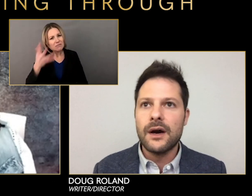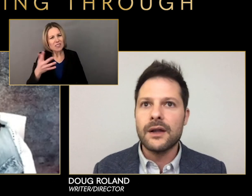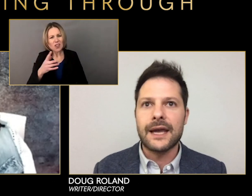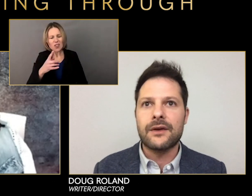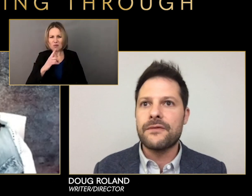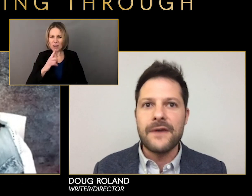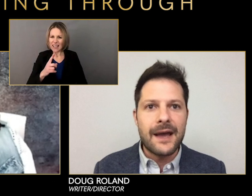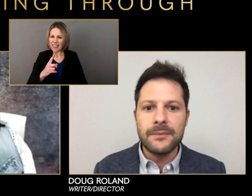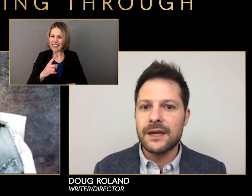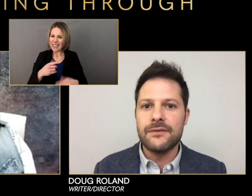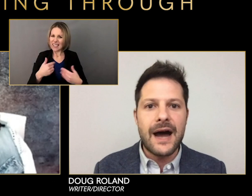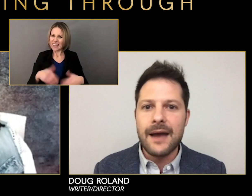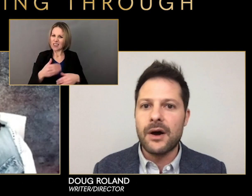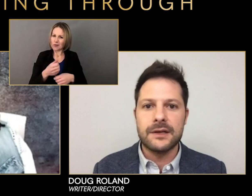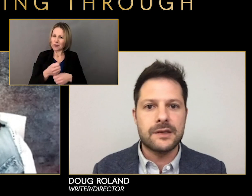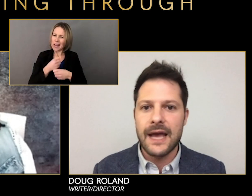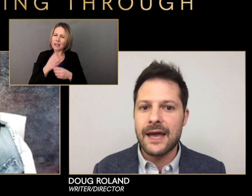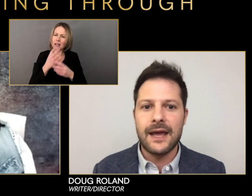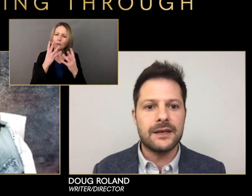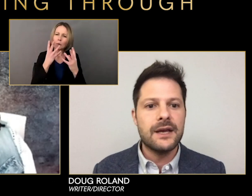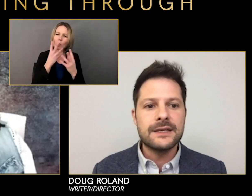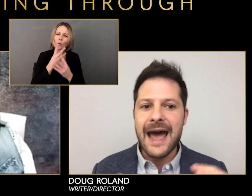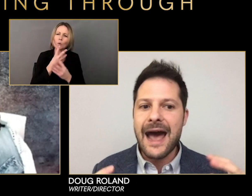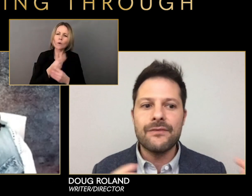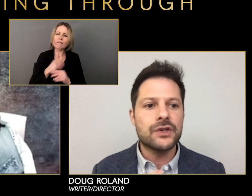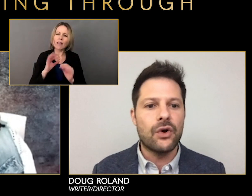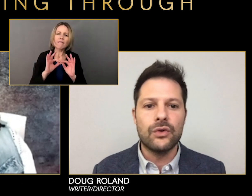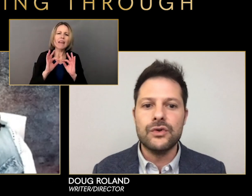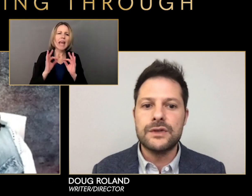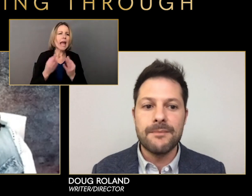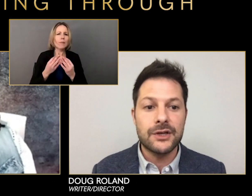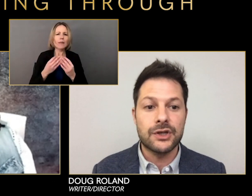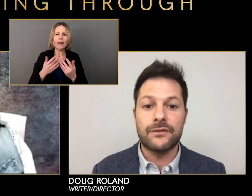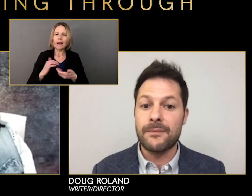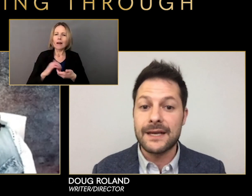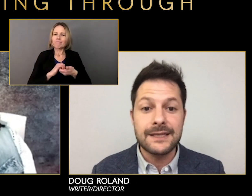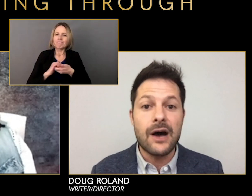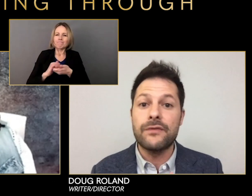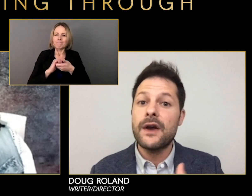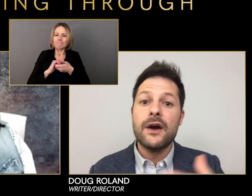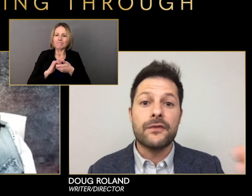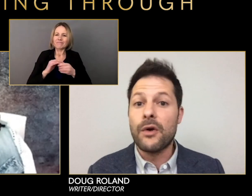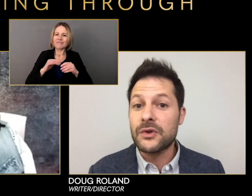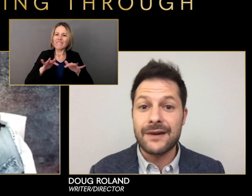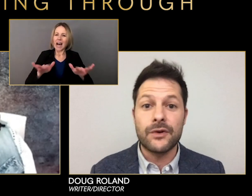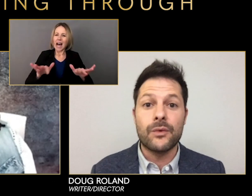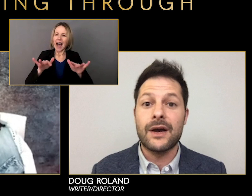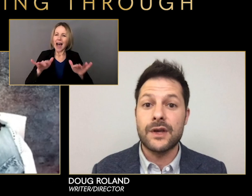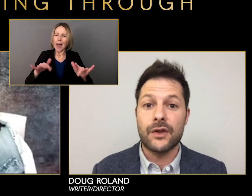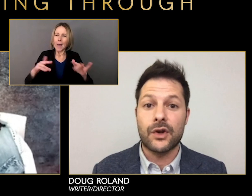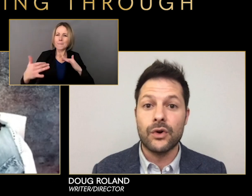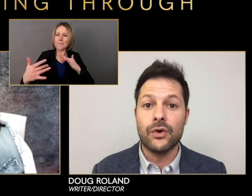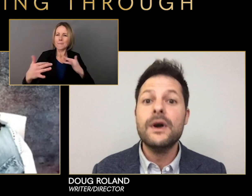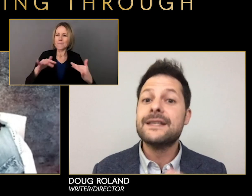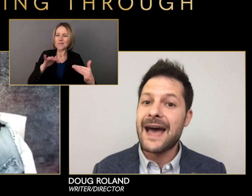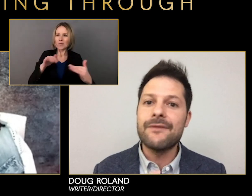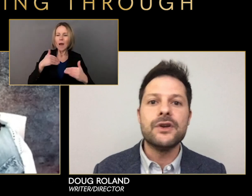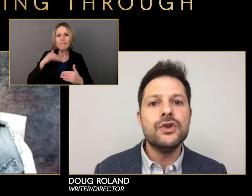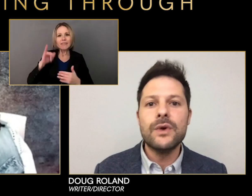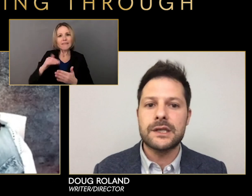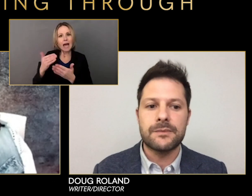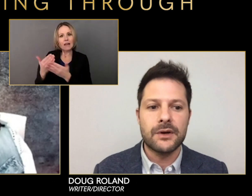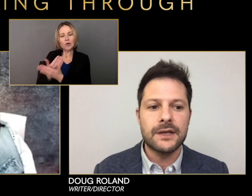beautiful family vibe on set, and to have this whole new dimension for myself, for almost everyone else on the crew,